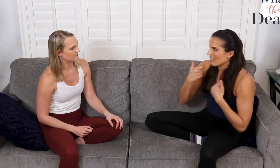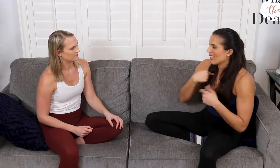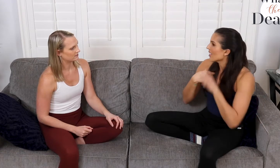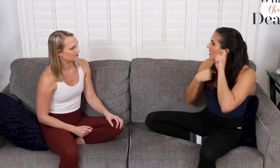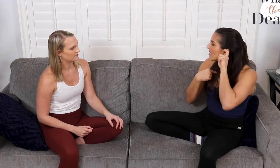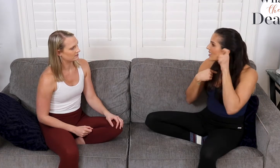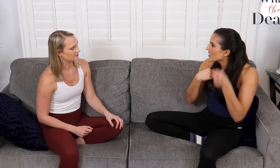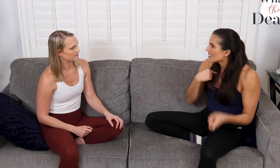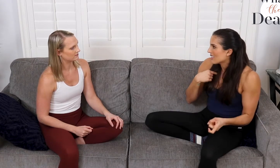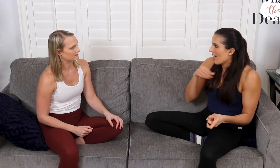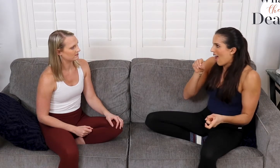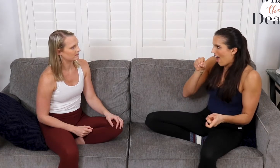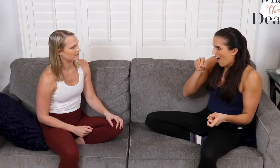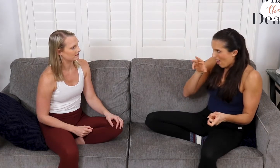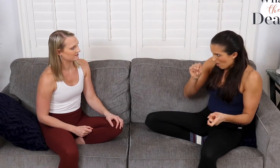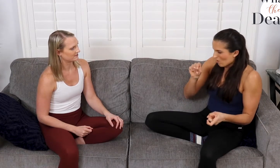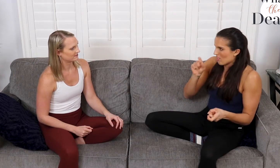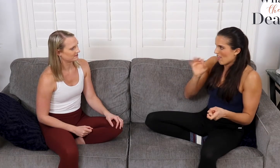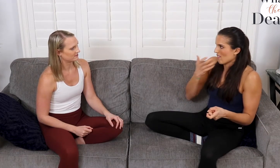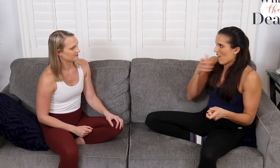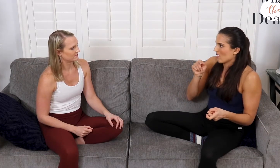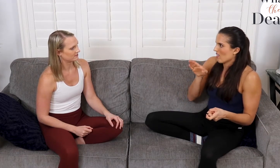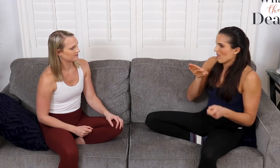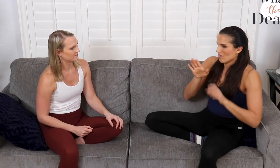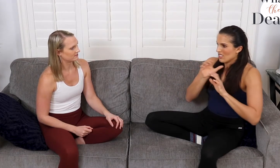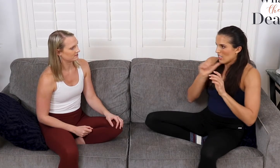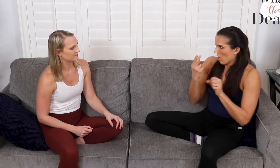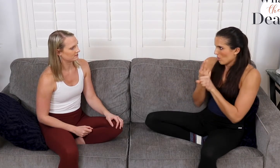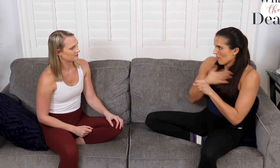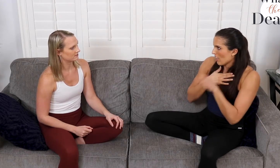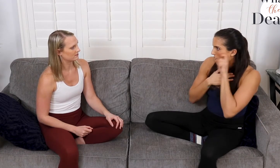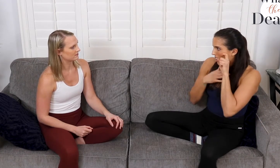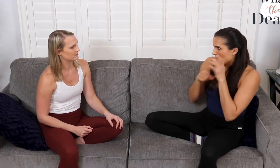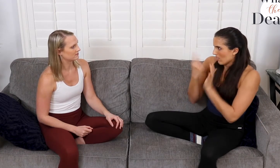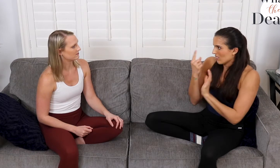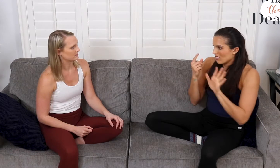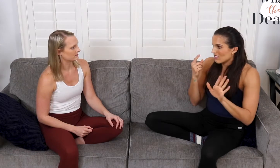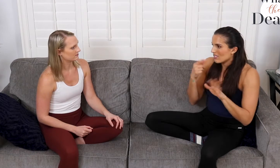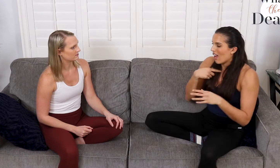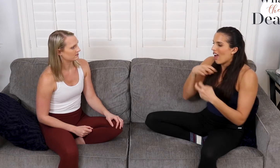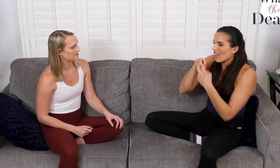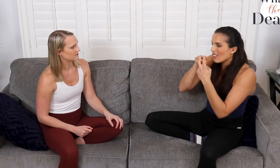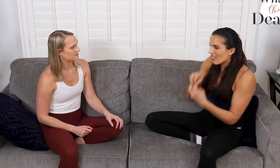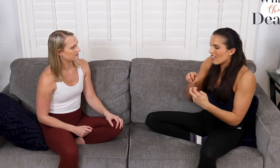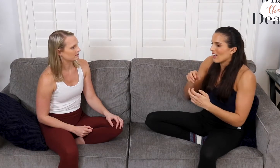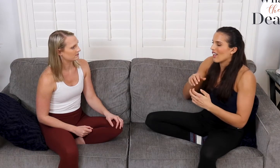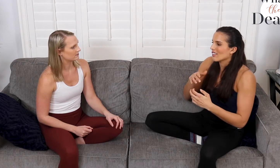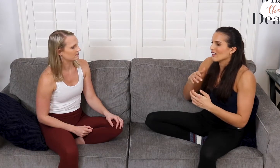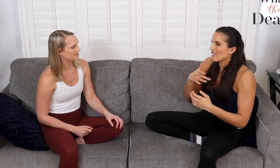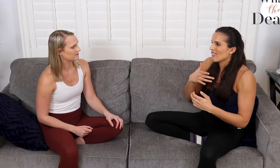sign. Yeah, and I finally feel like he gets it and why it's so important for him to learn sign language. So now he's taking